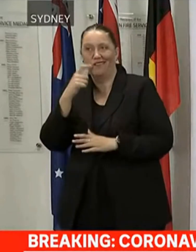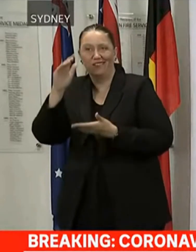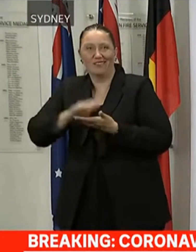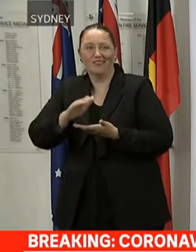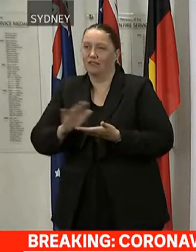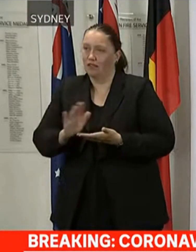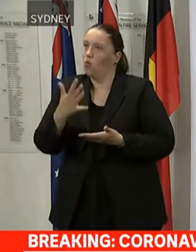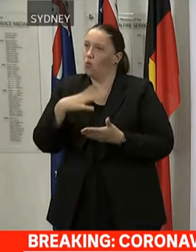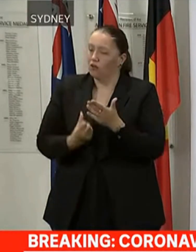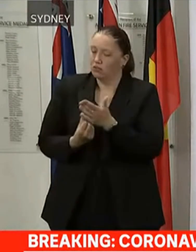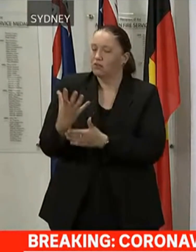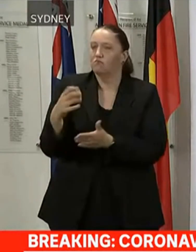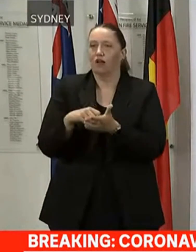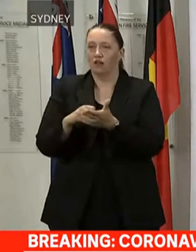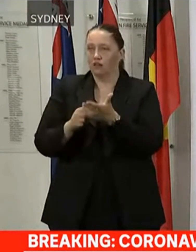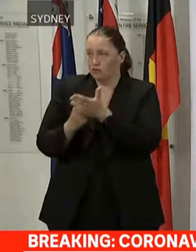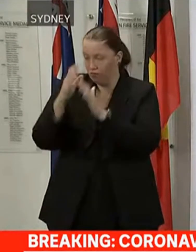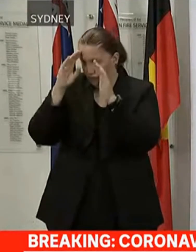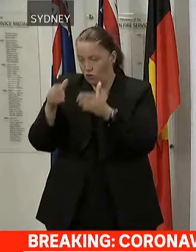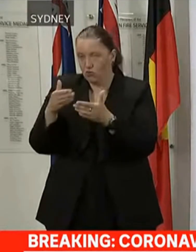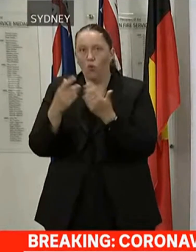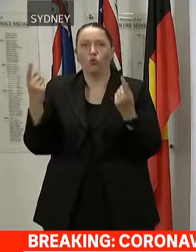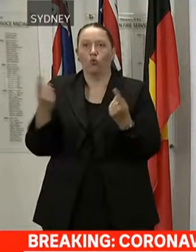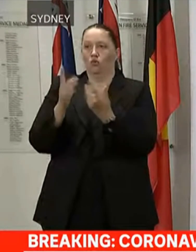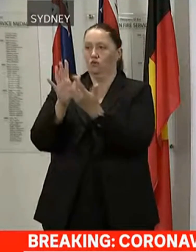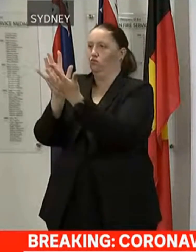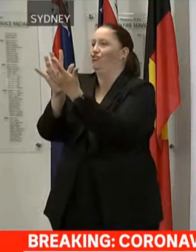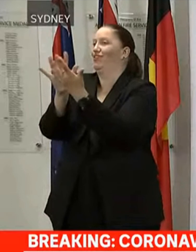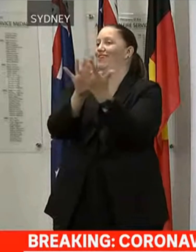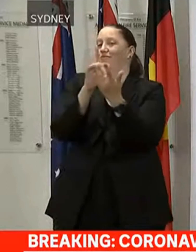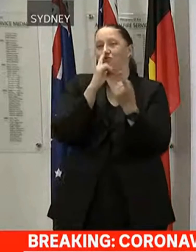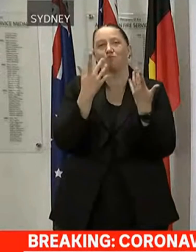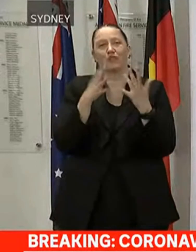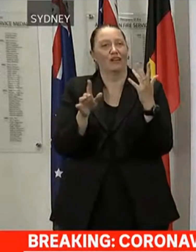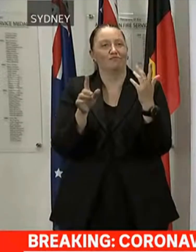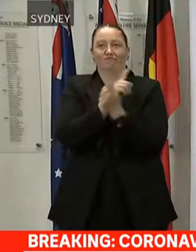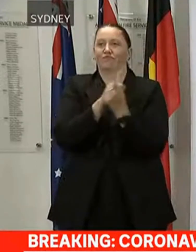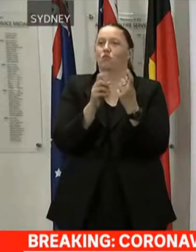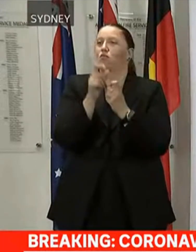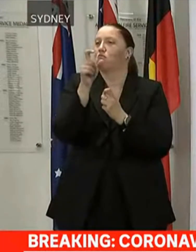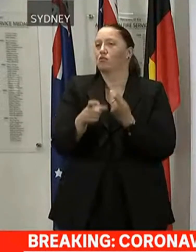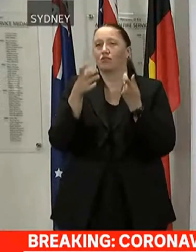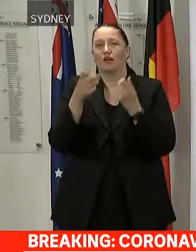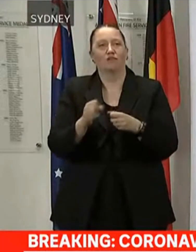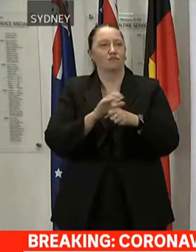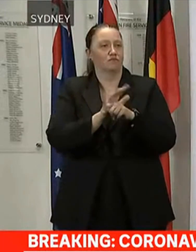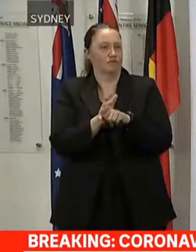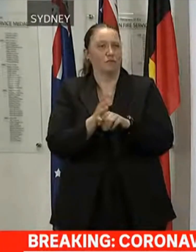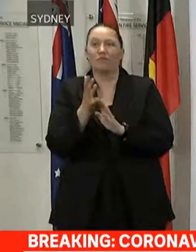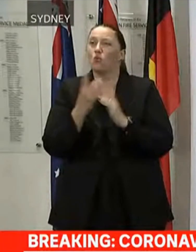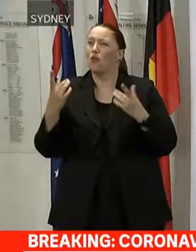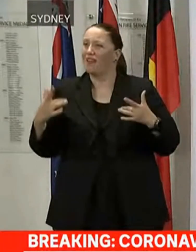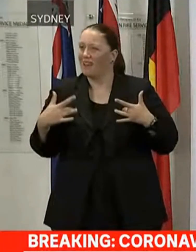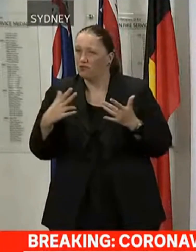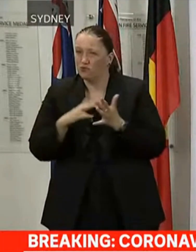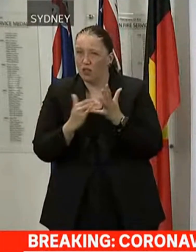health resources at the moment go into that vital contact tracing. So for returning visitors who come, New South Wales residents coming back